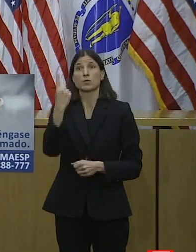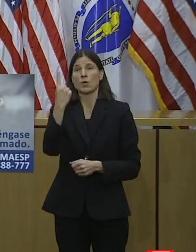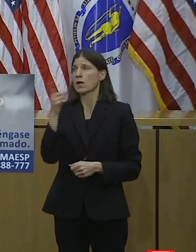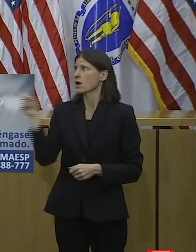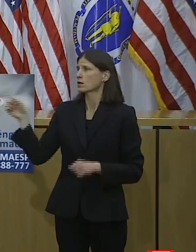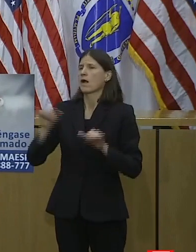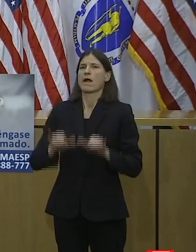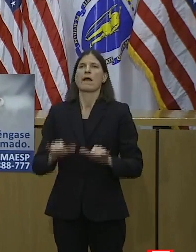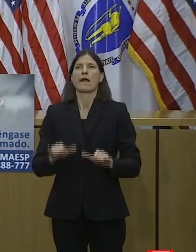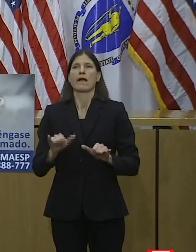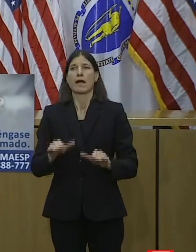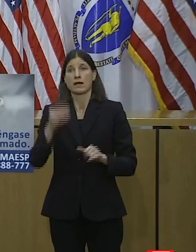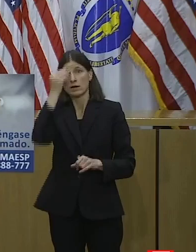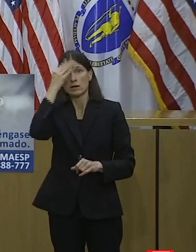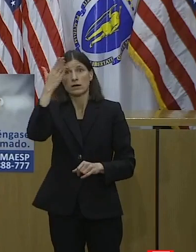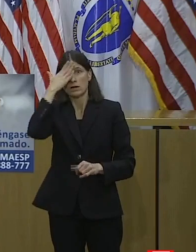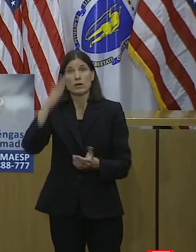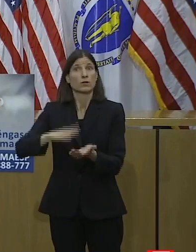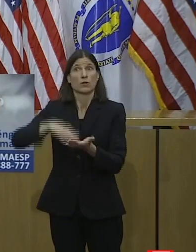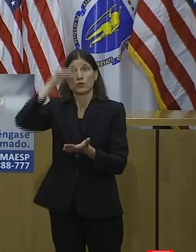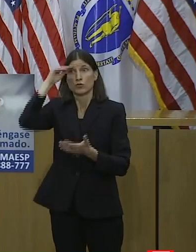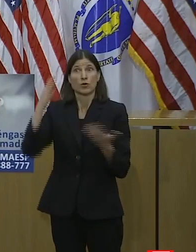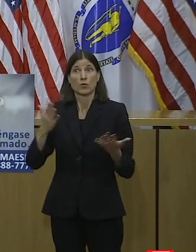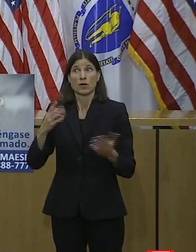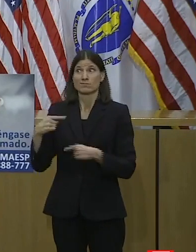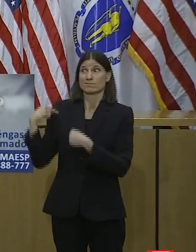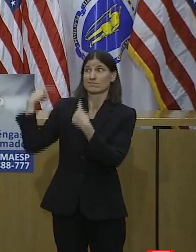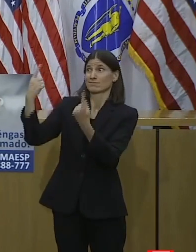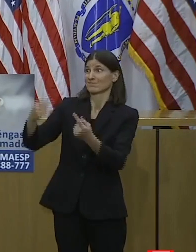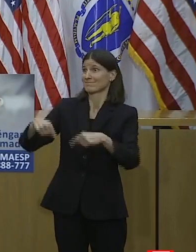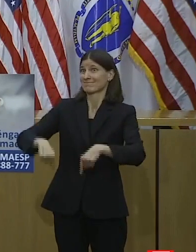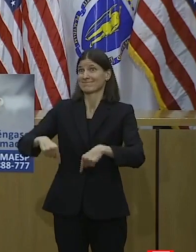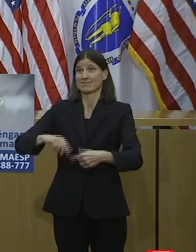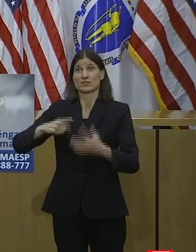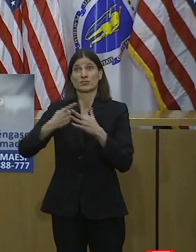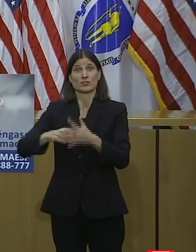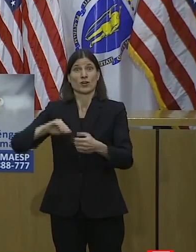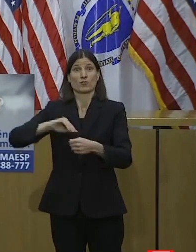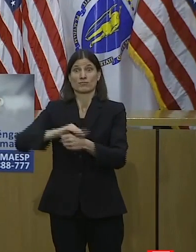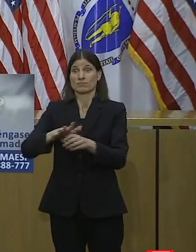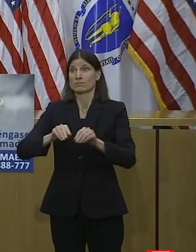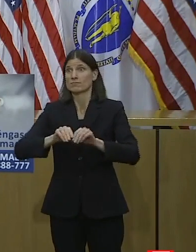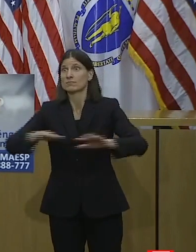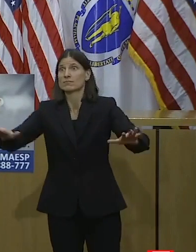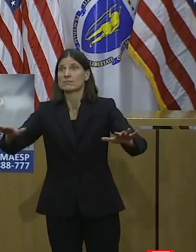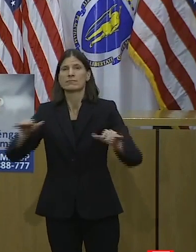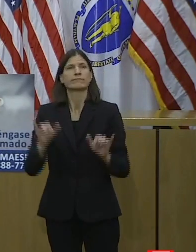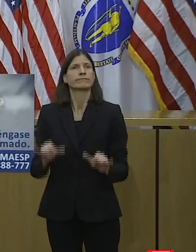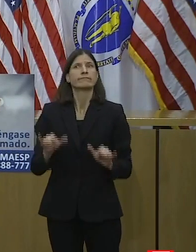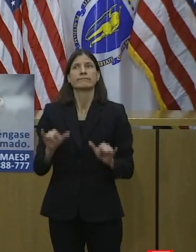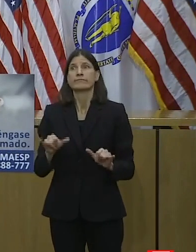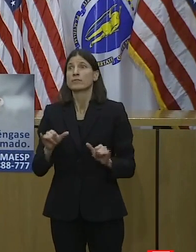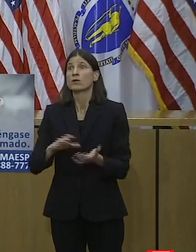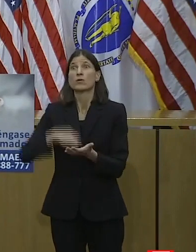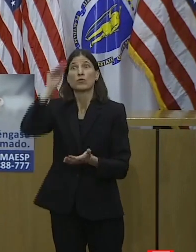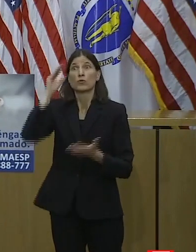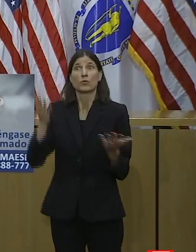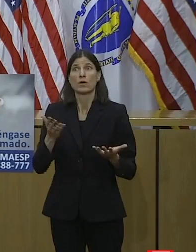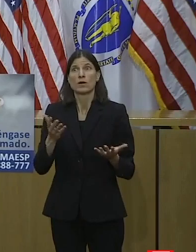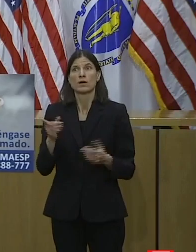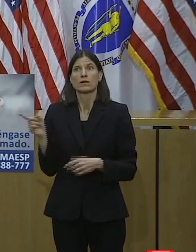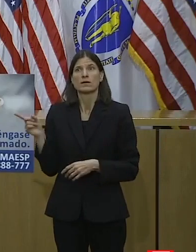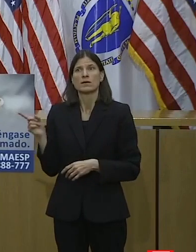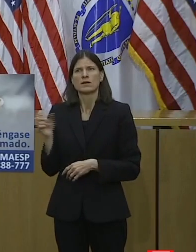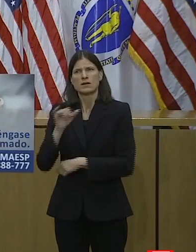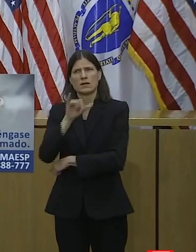is you have enough gear until you don't. And then once you don't, finding it and acquiring